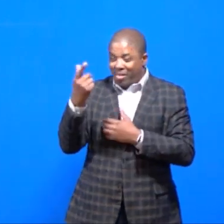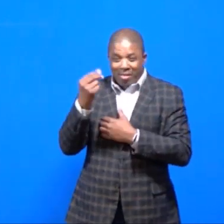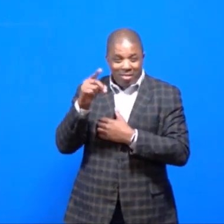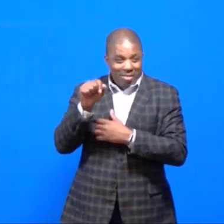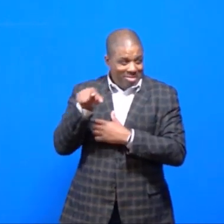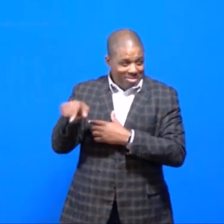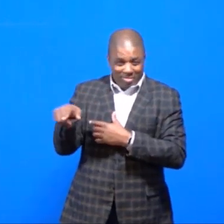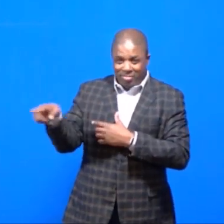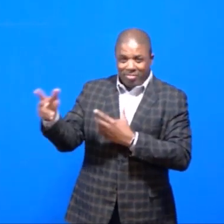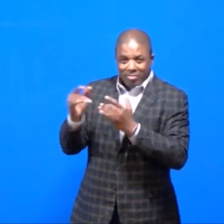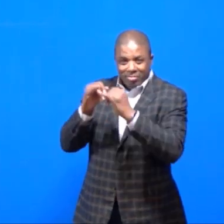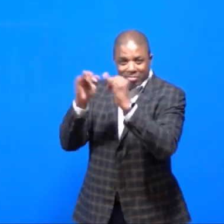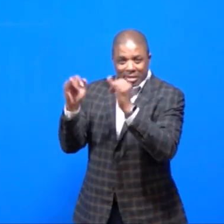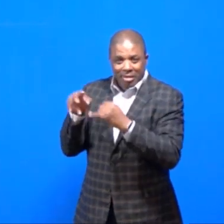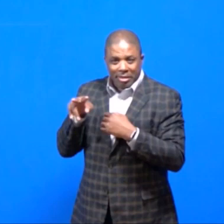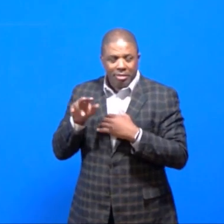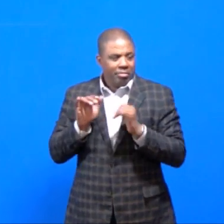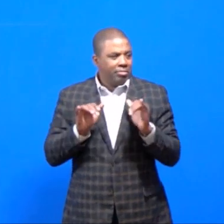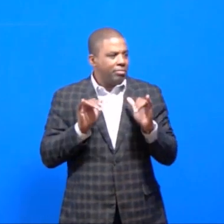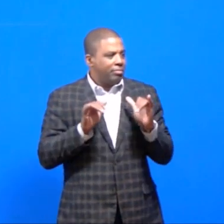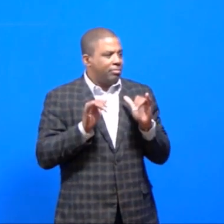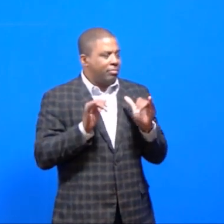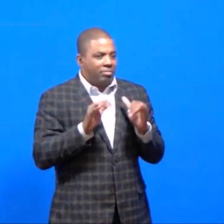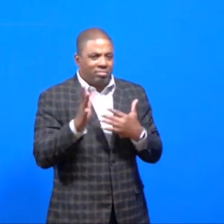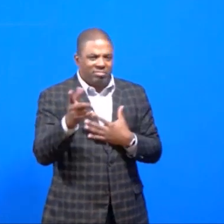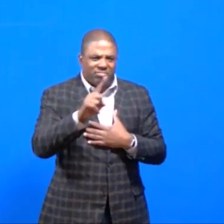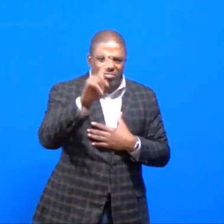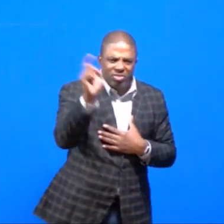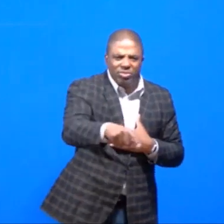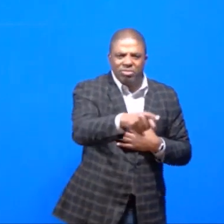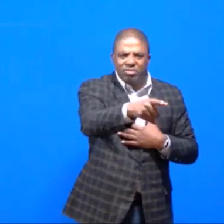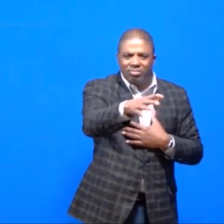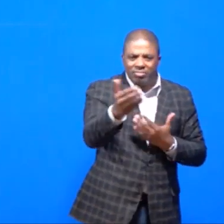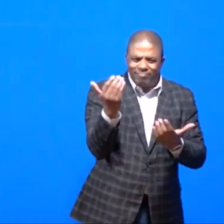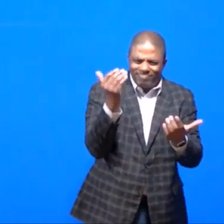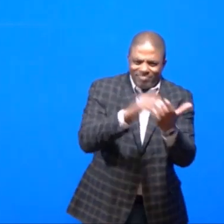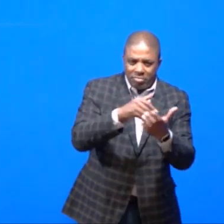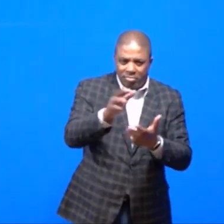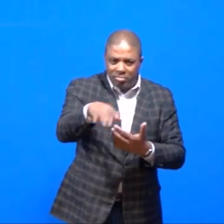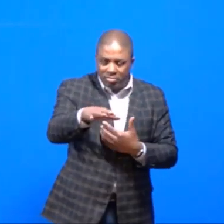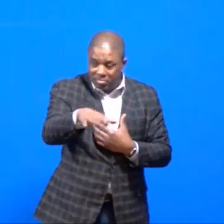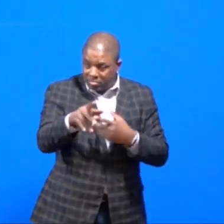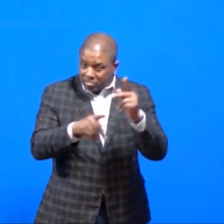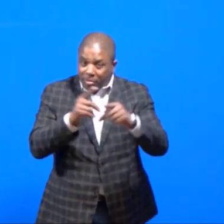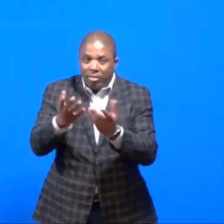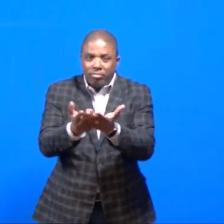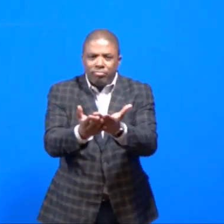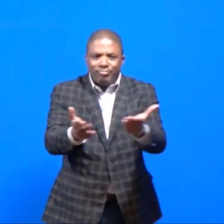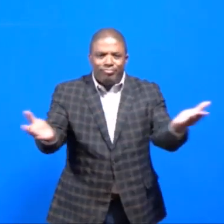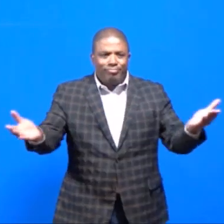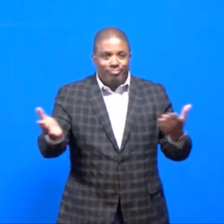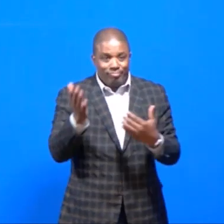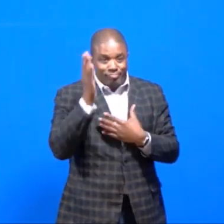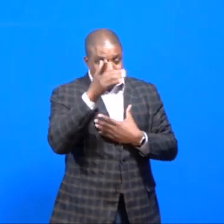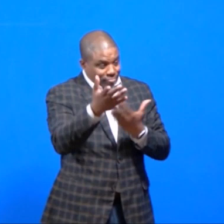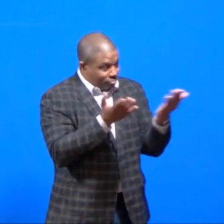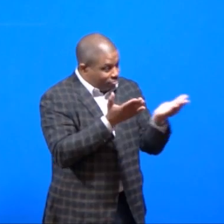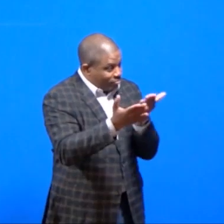all of them replied, we will not forsake the Lord to serve other gods. And Joshua questioned them